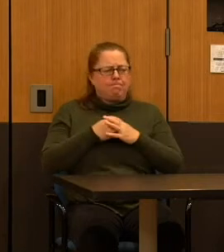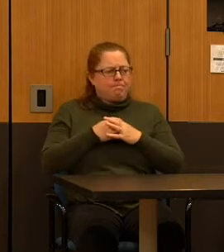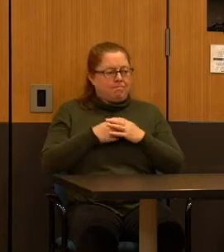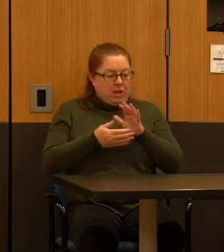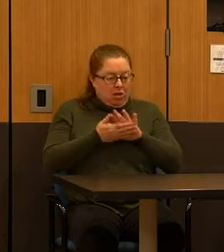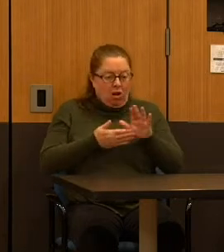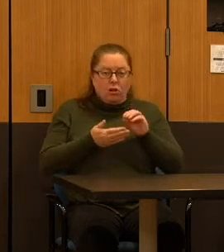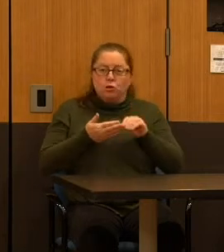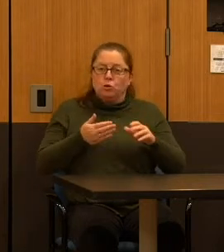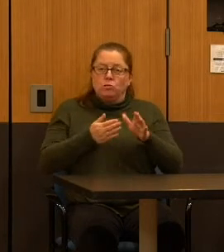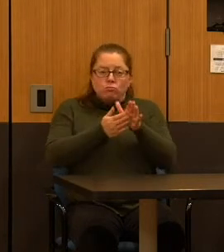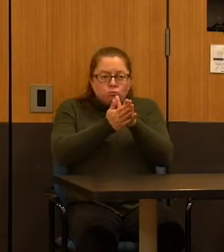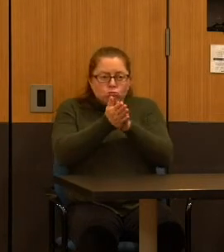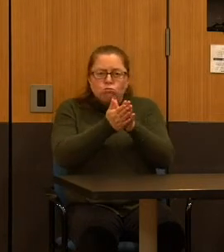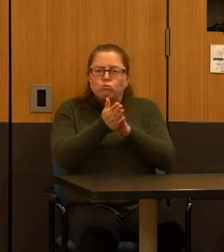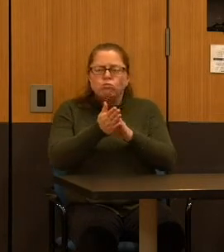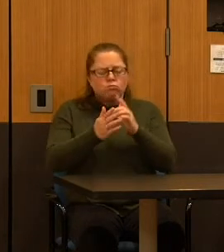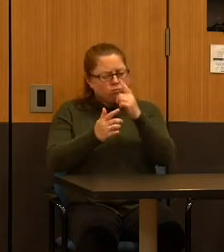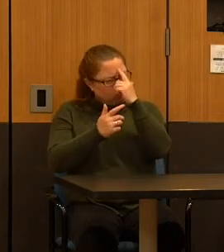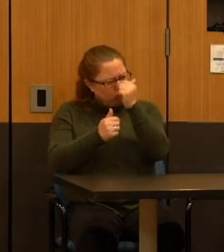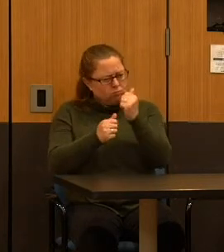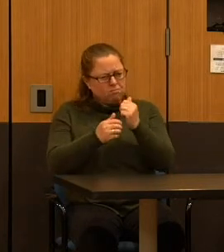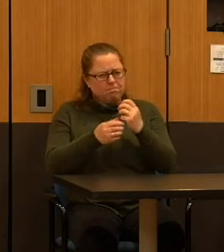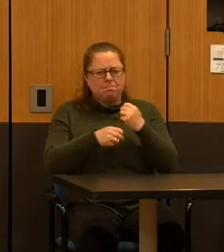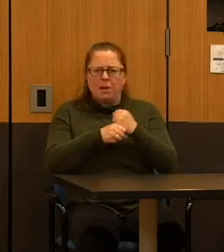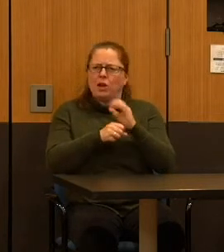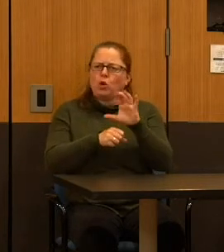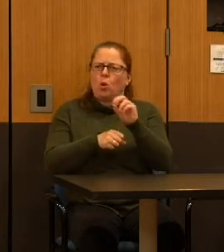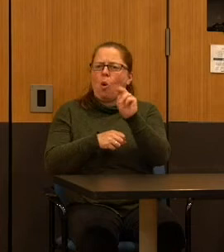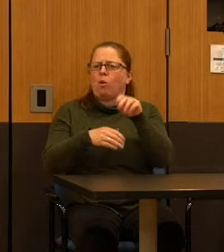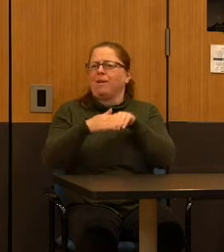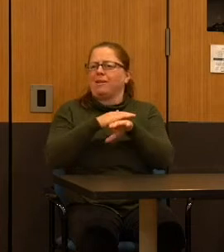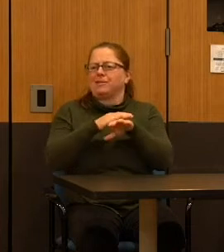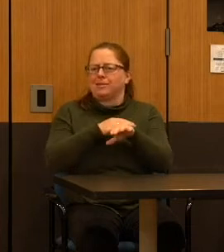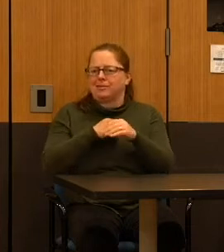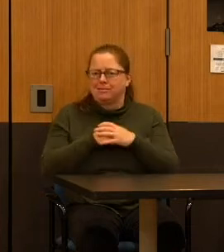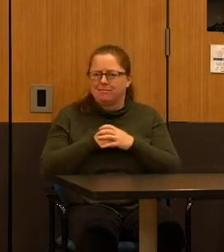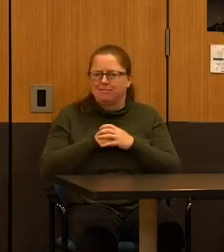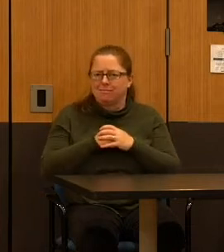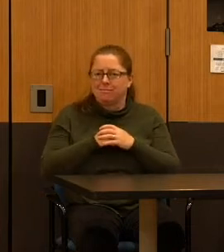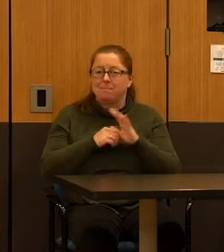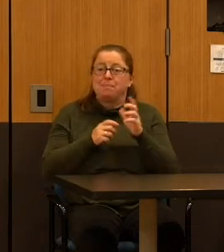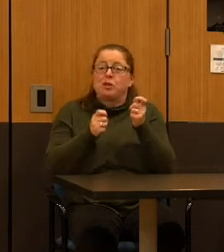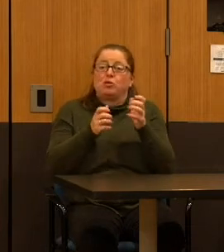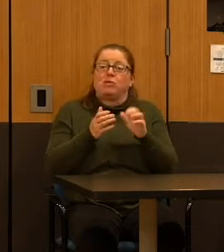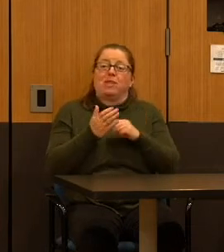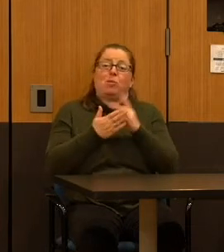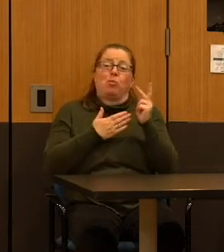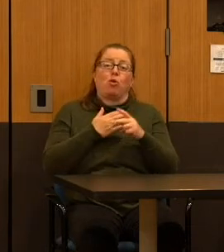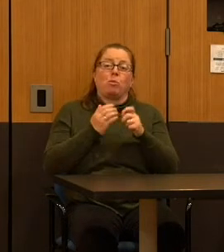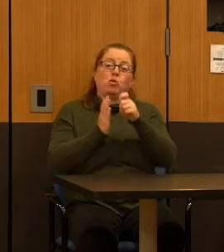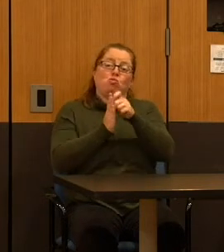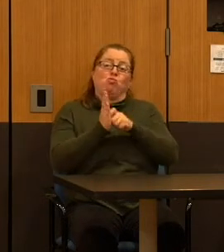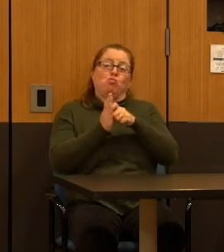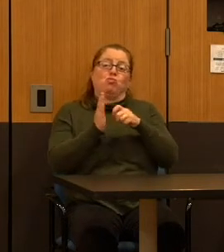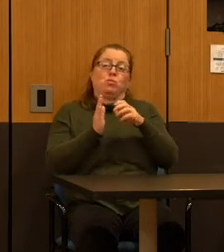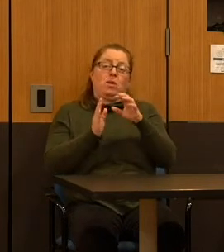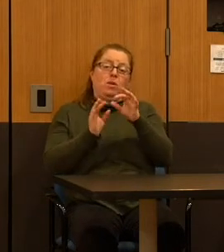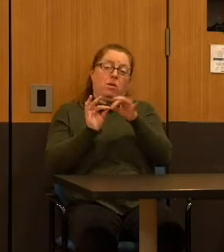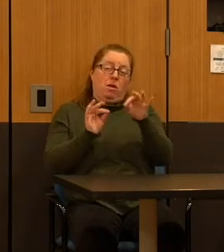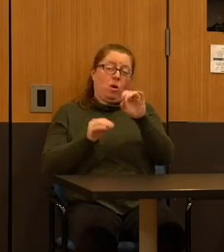college student to make your own access. For example, the director of this program who authored some of these early codes